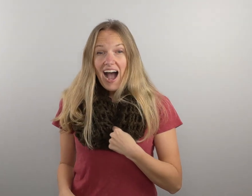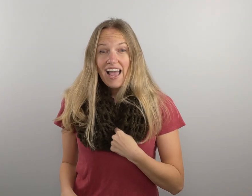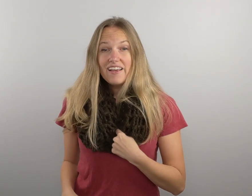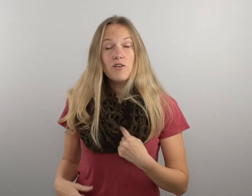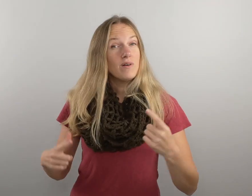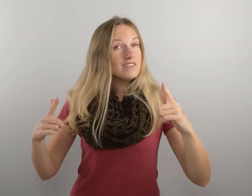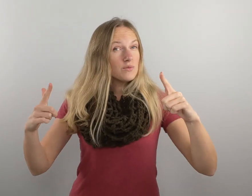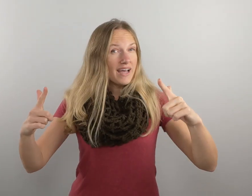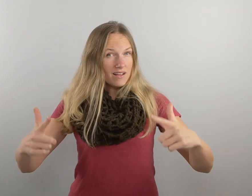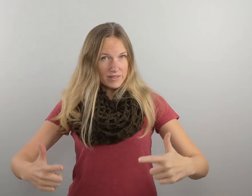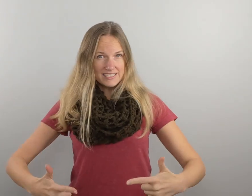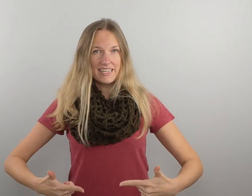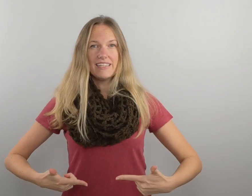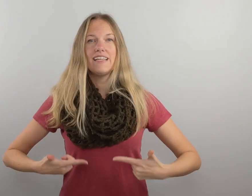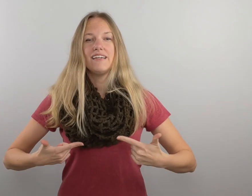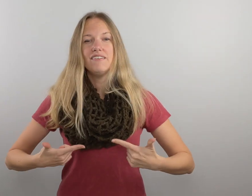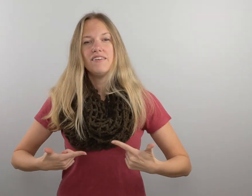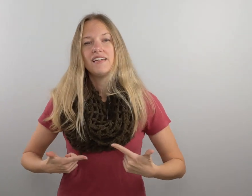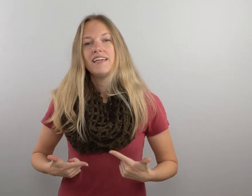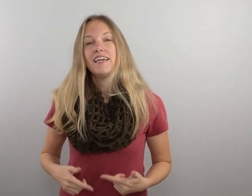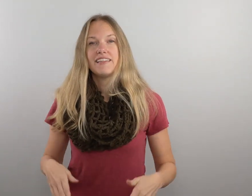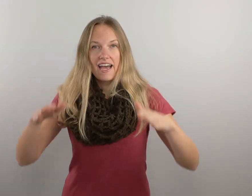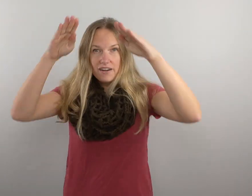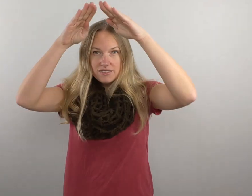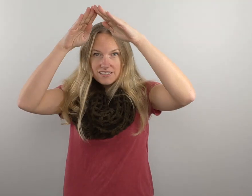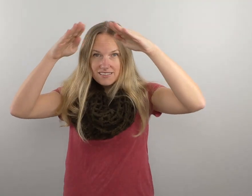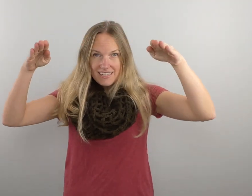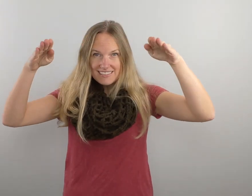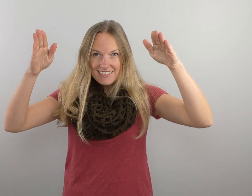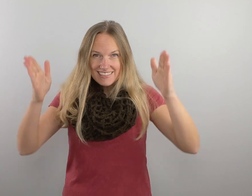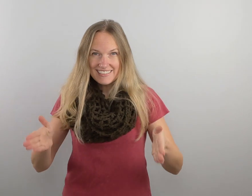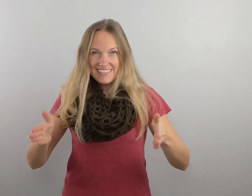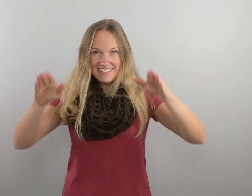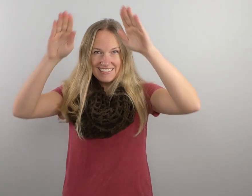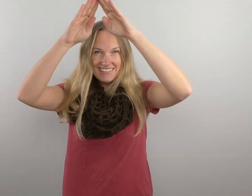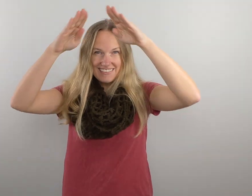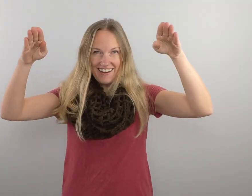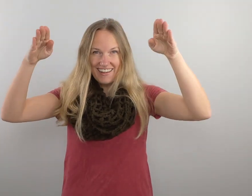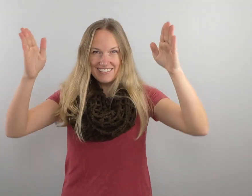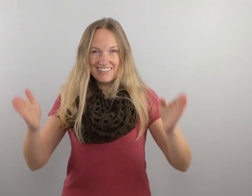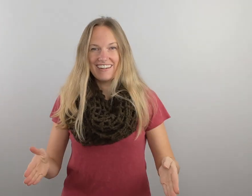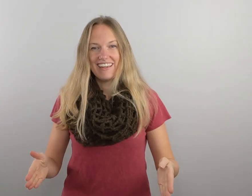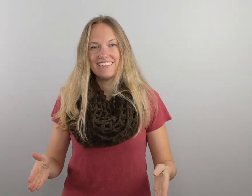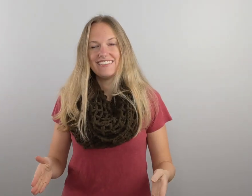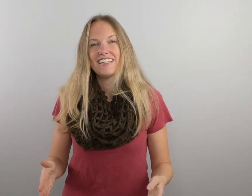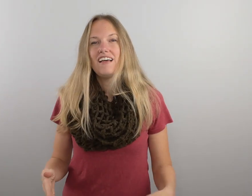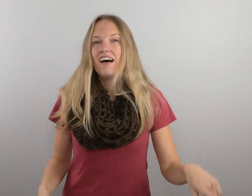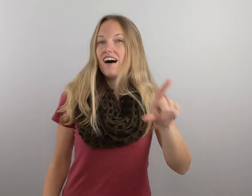I will dwell, once again, live, in the house, that's nice and easy, just draw a house with your hands, of